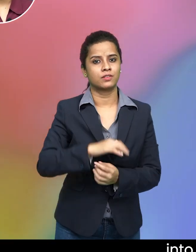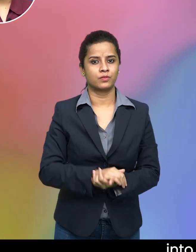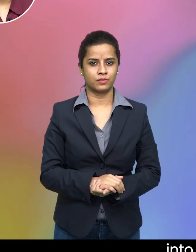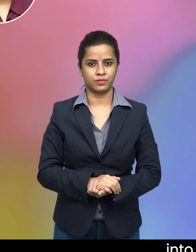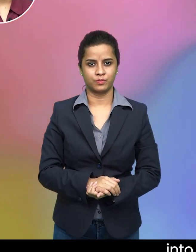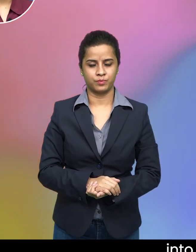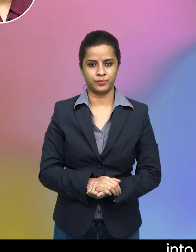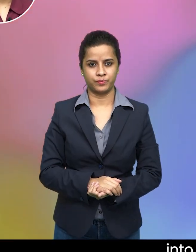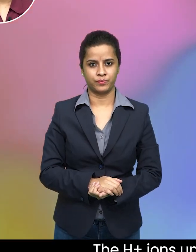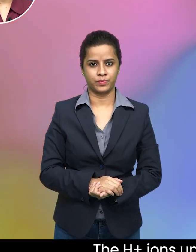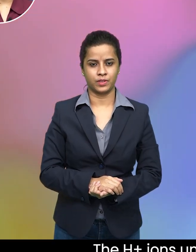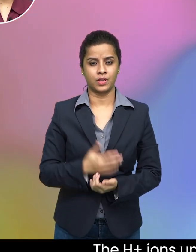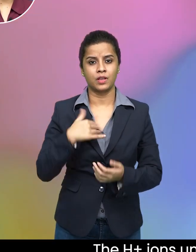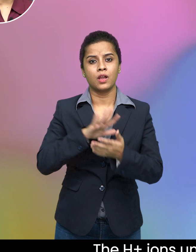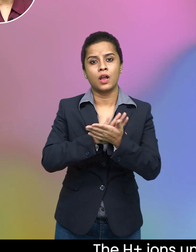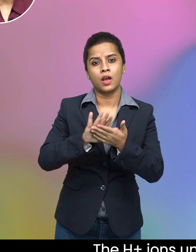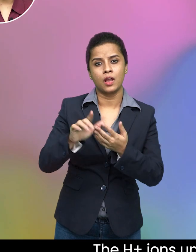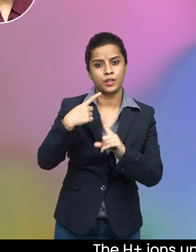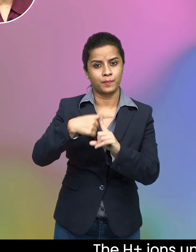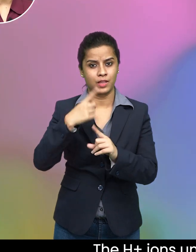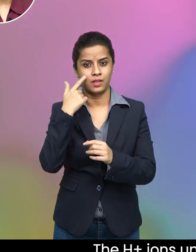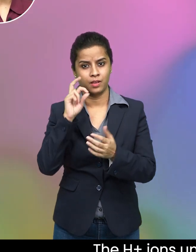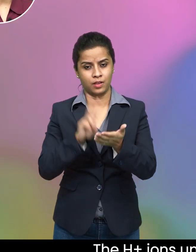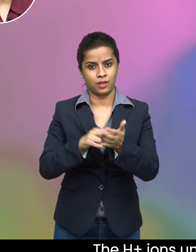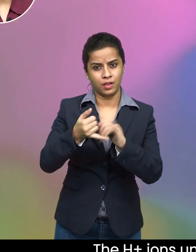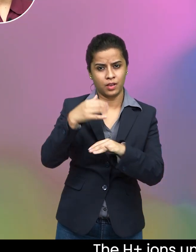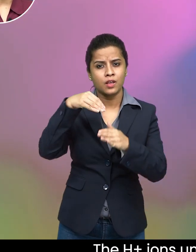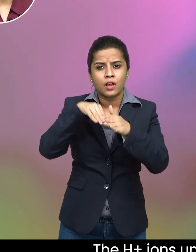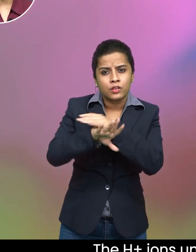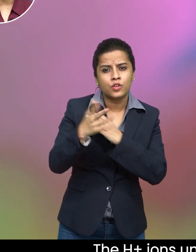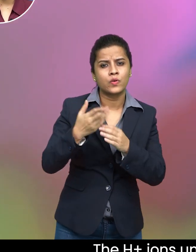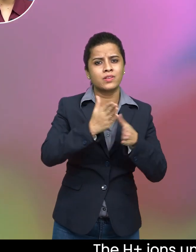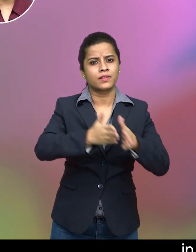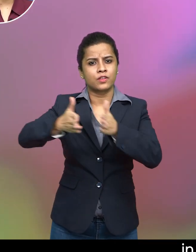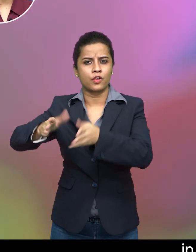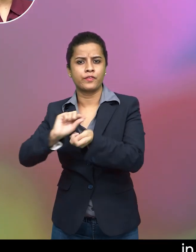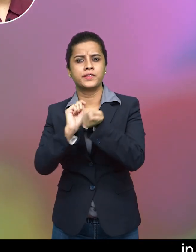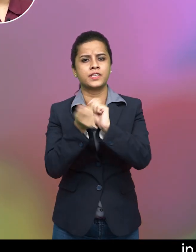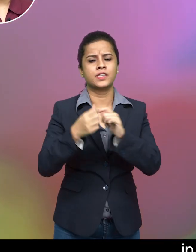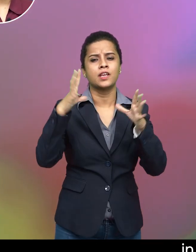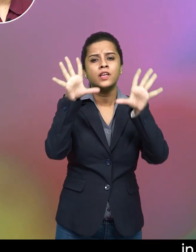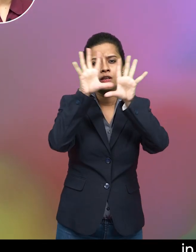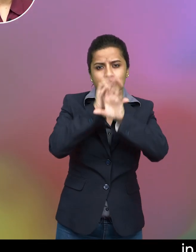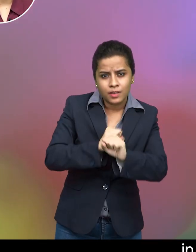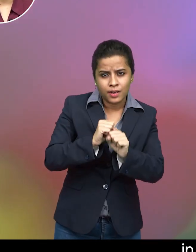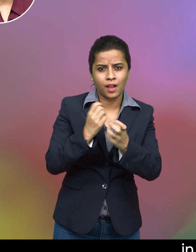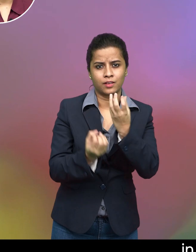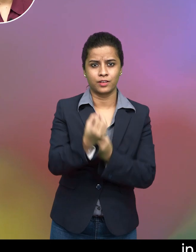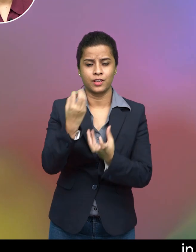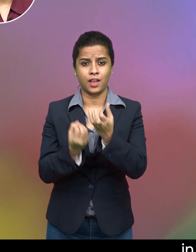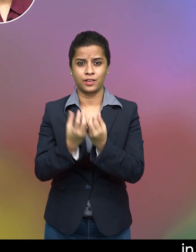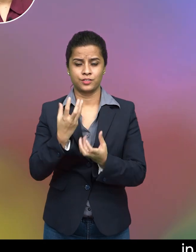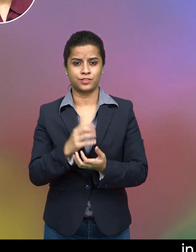atmosphere. The H+ ions undergo a series of changes in dark reaction.